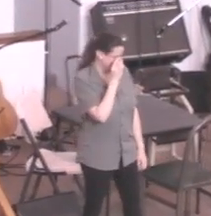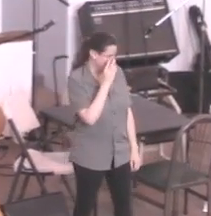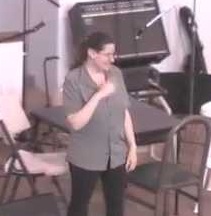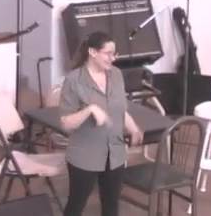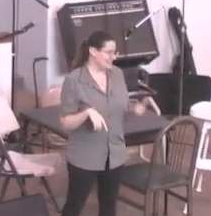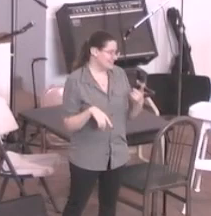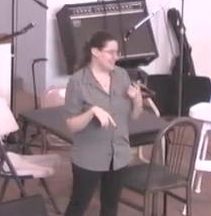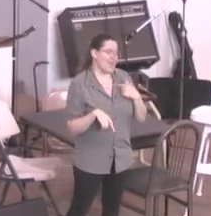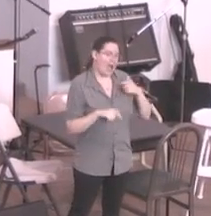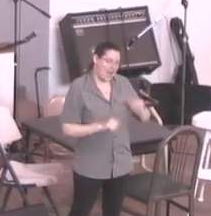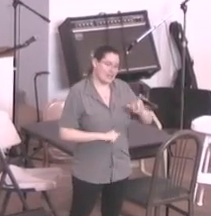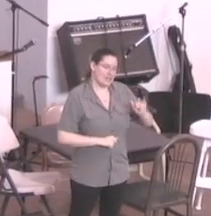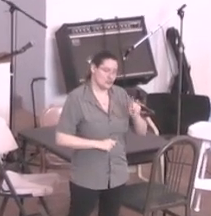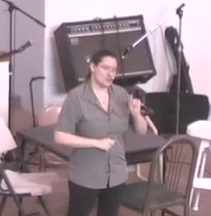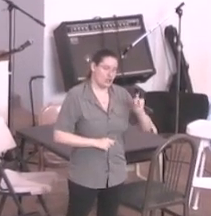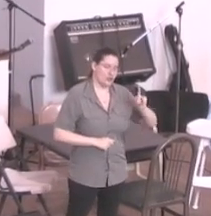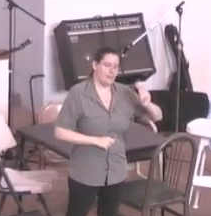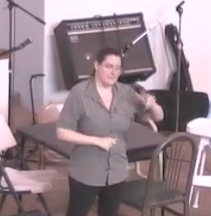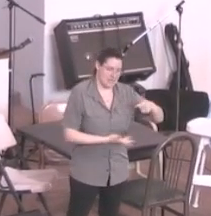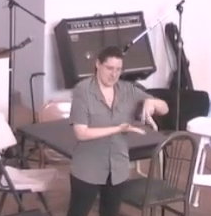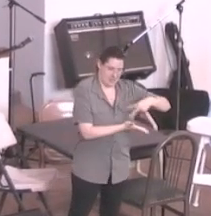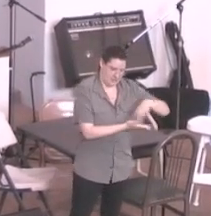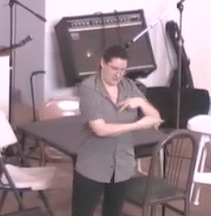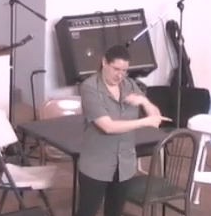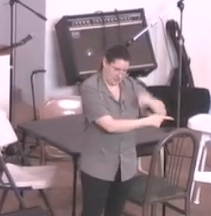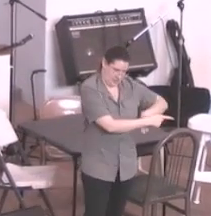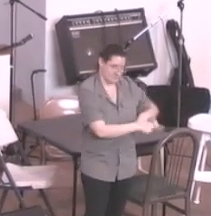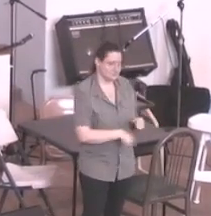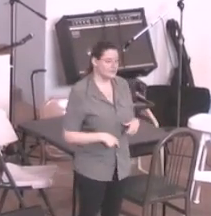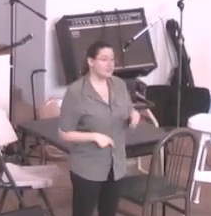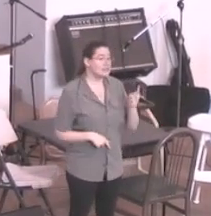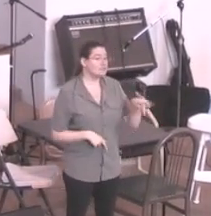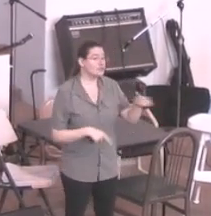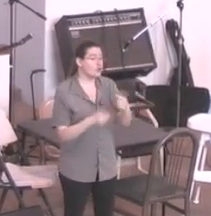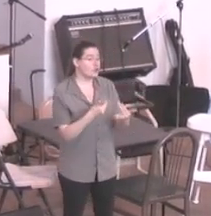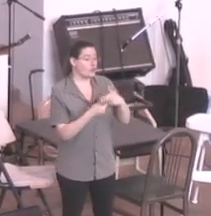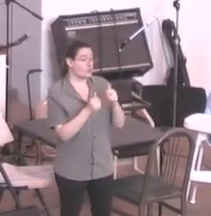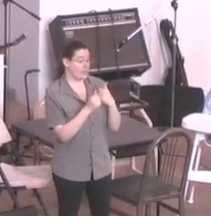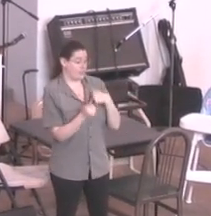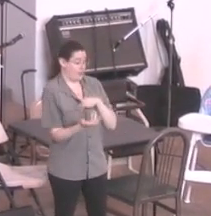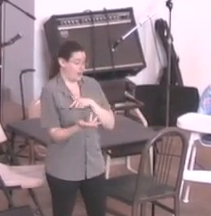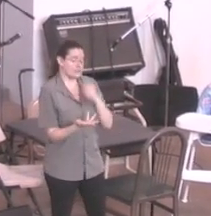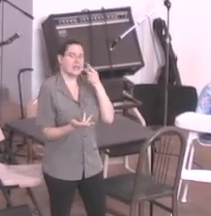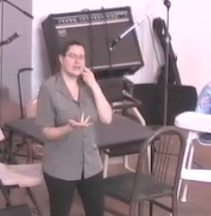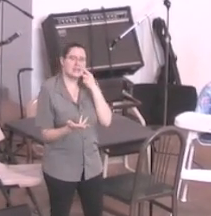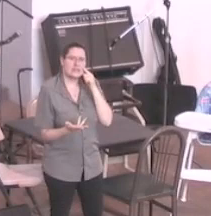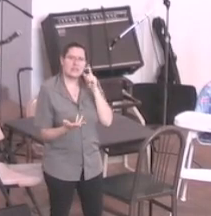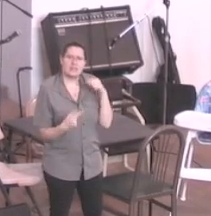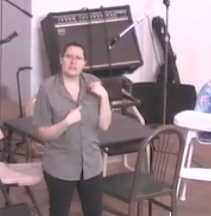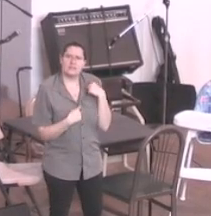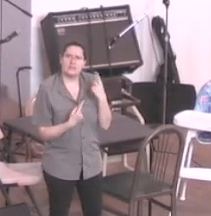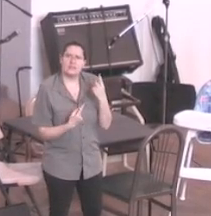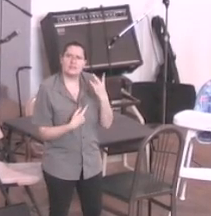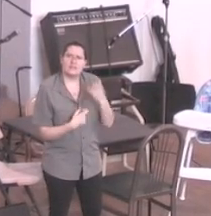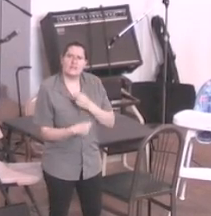I can jitterbug, yes. So if you were with us, I think it was 7 years ago,